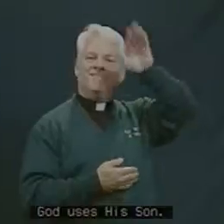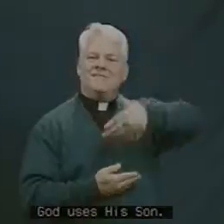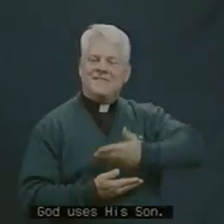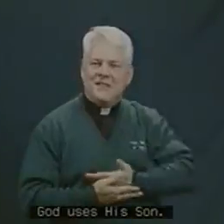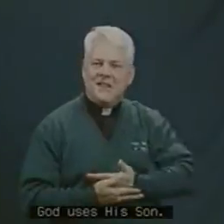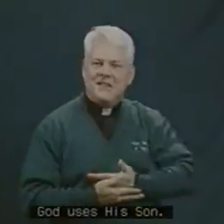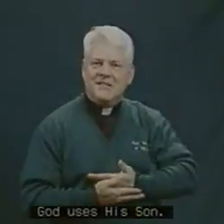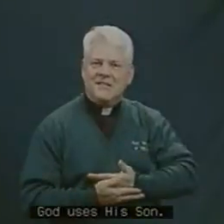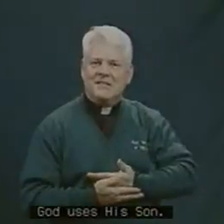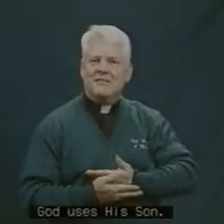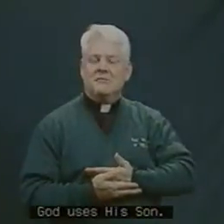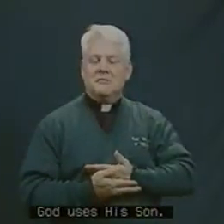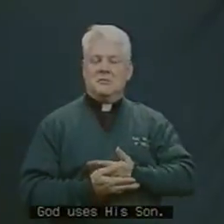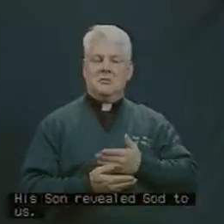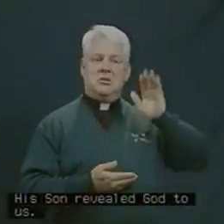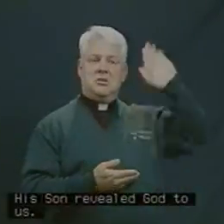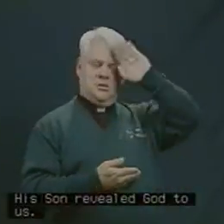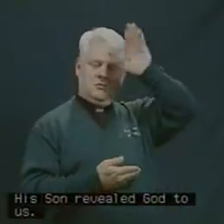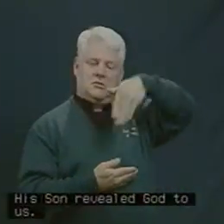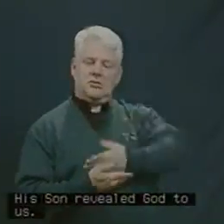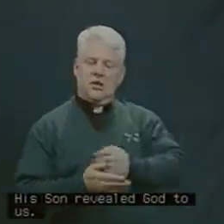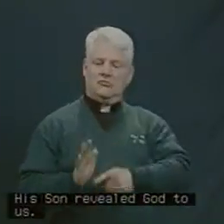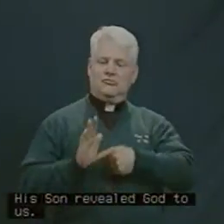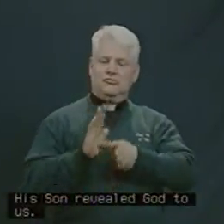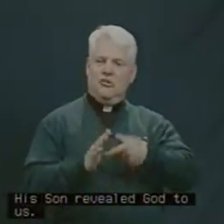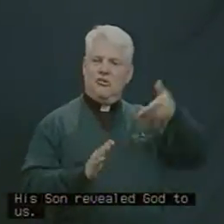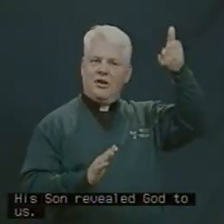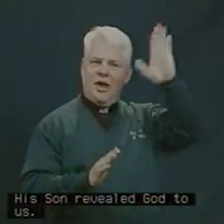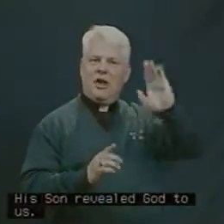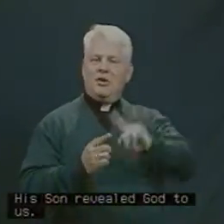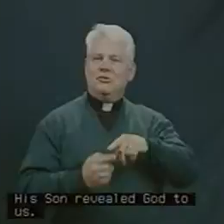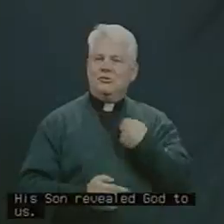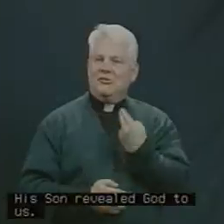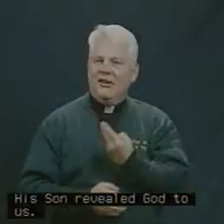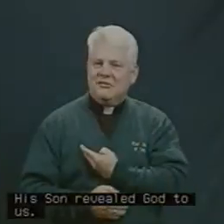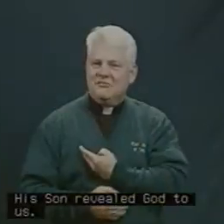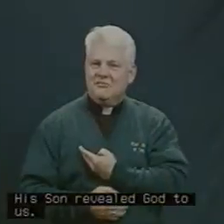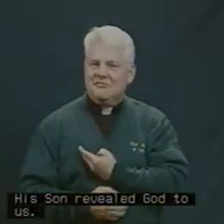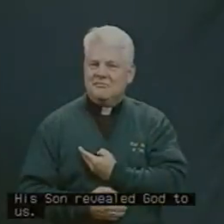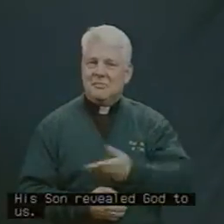God uses His Son. His Son revealed God to us.